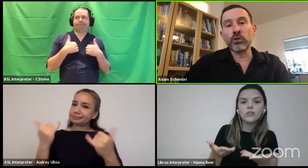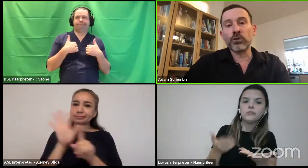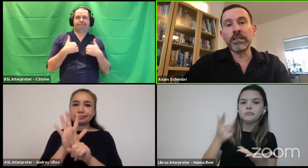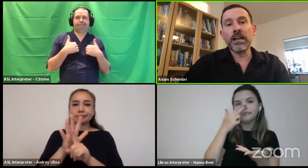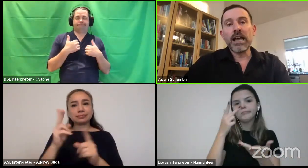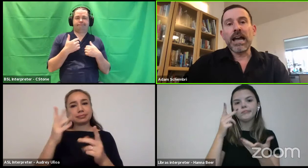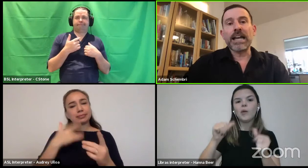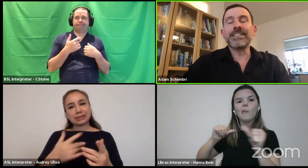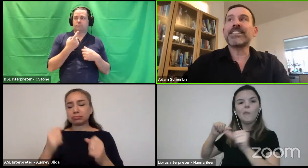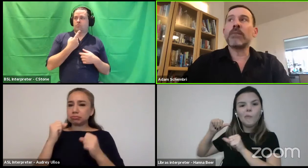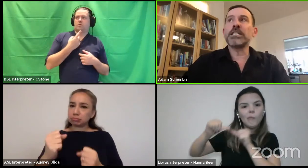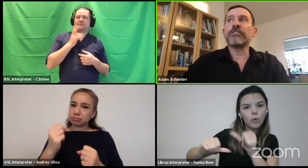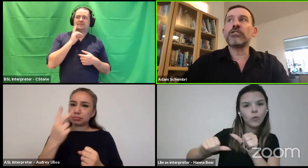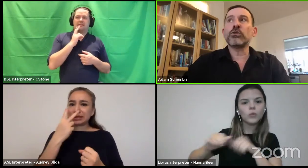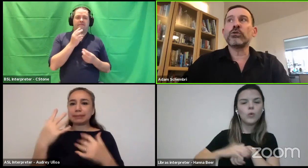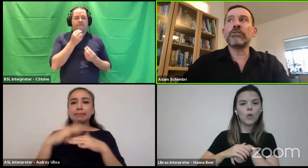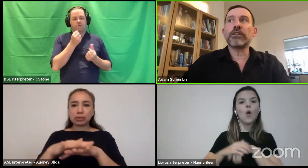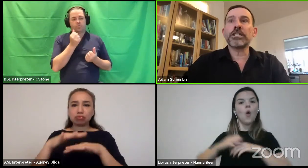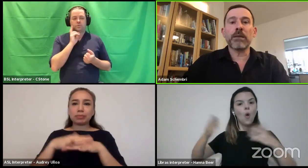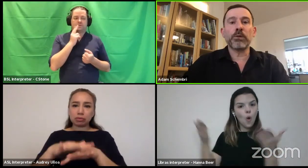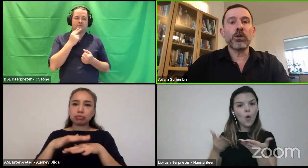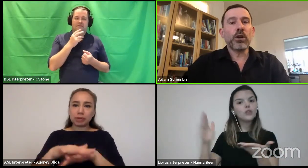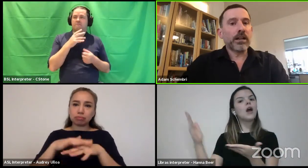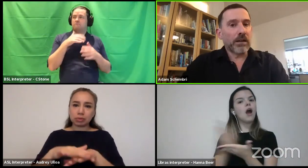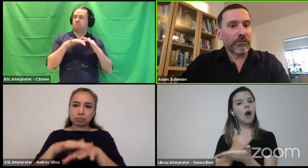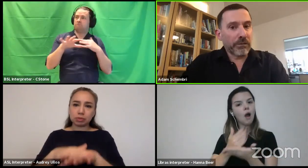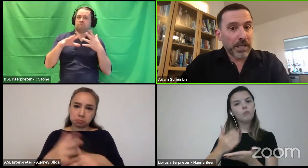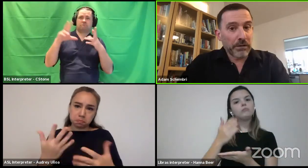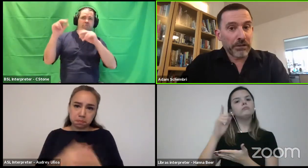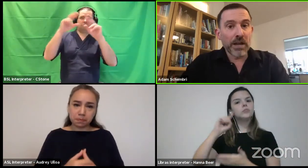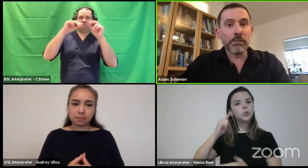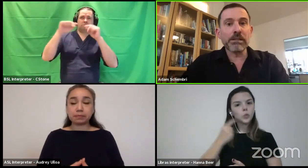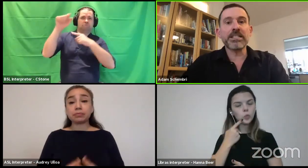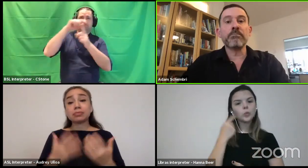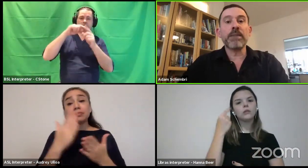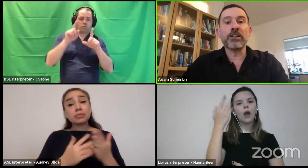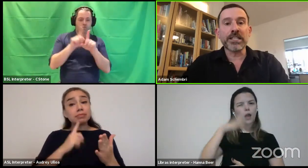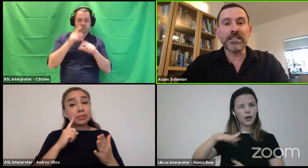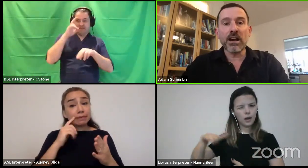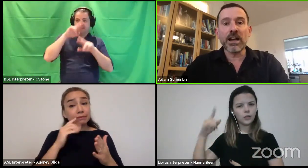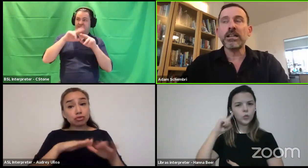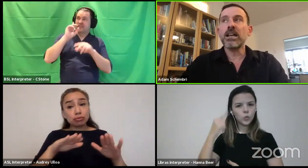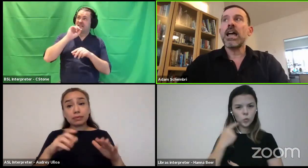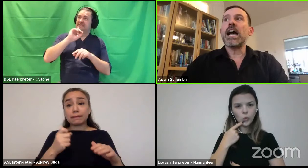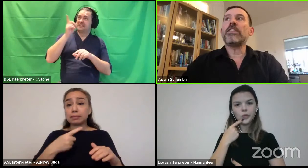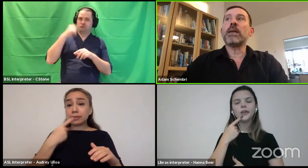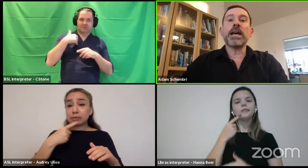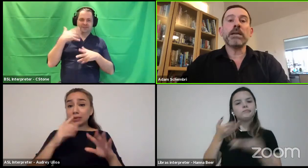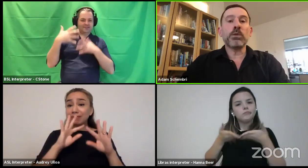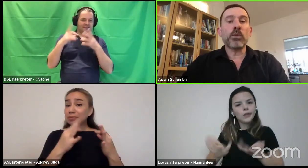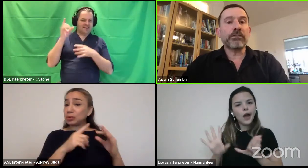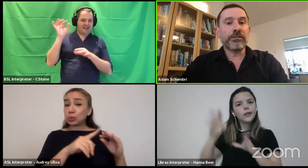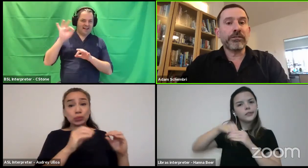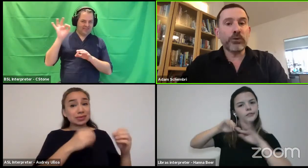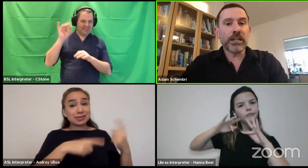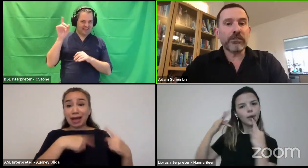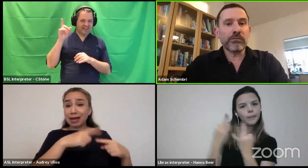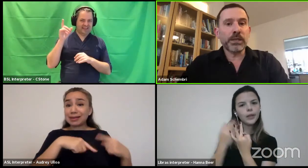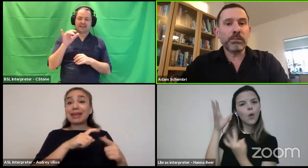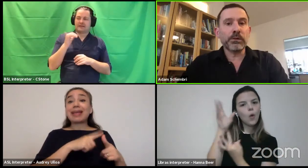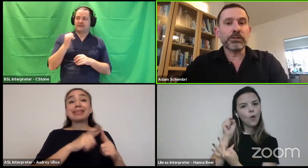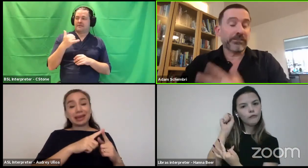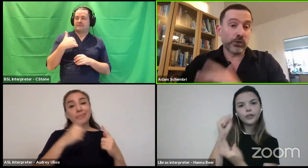deaf children, and some deaf children, for example, come from hearing families that may not sign, and they may be one of the few